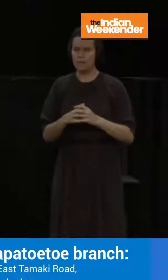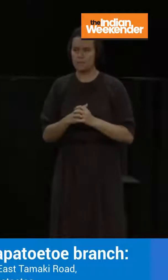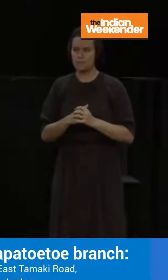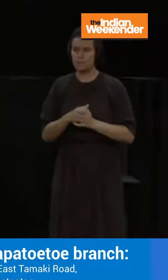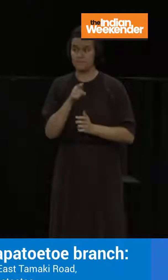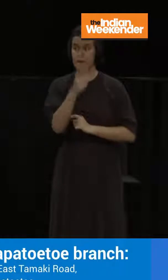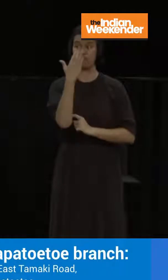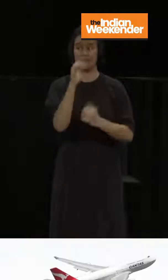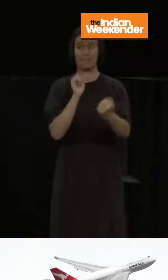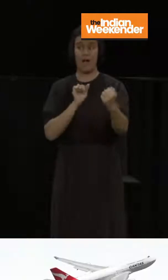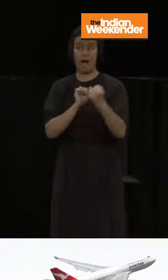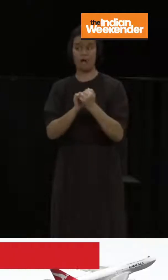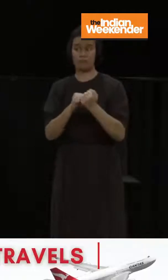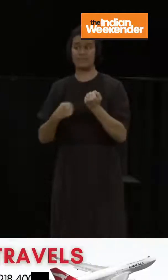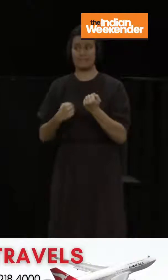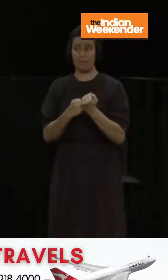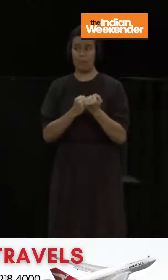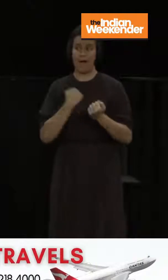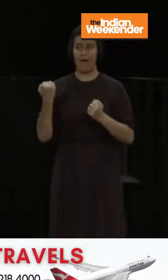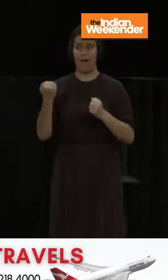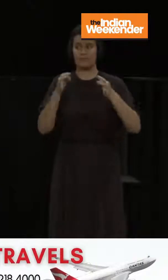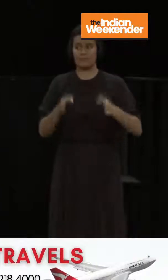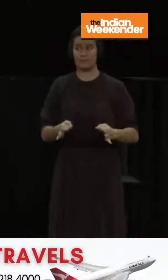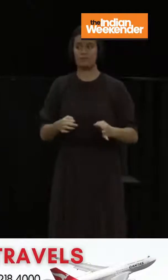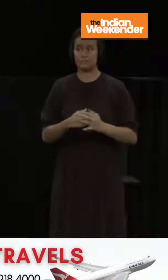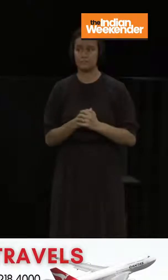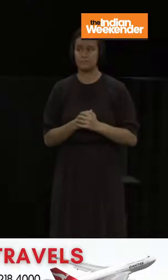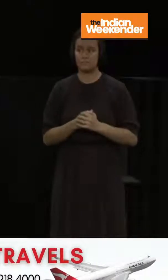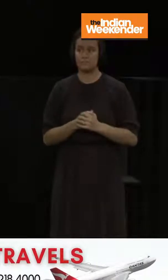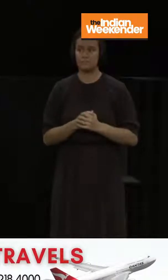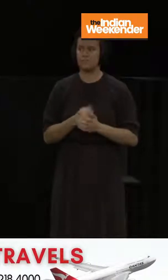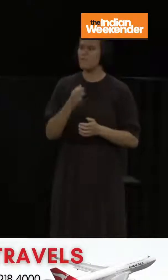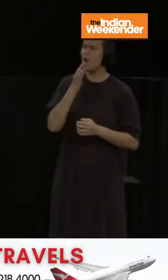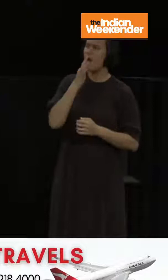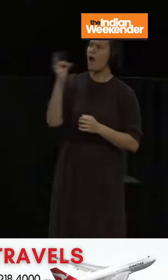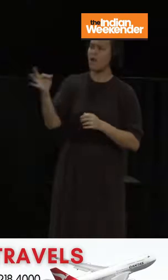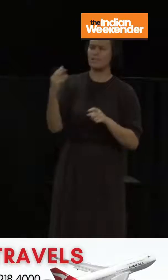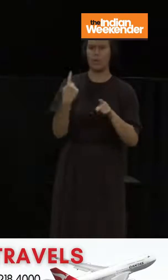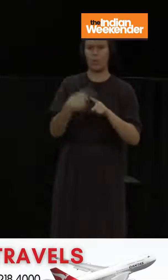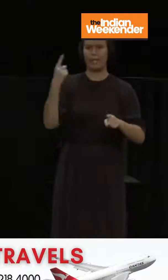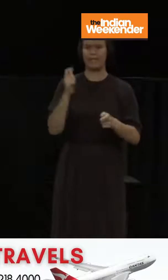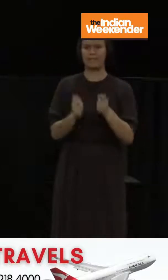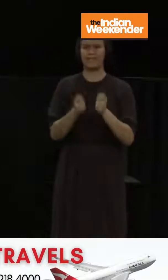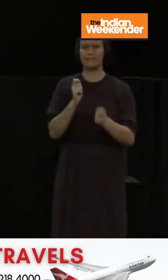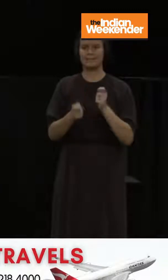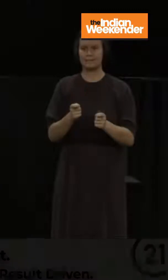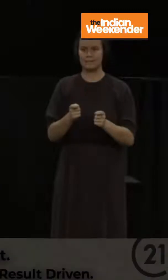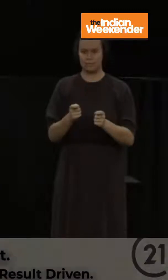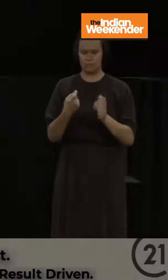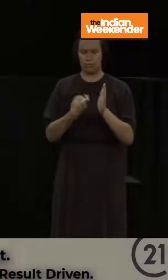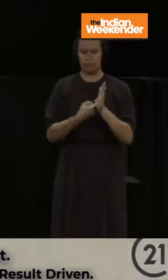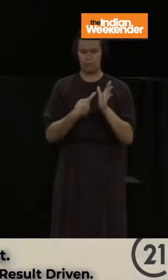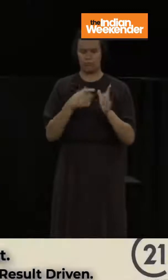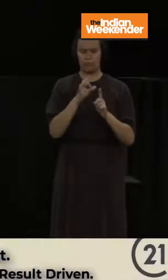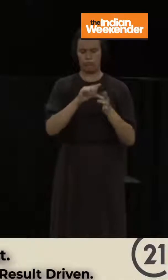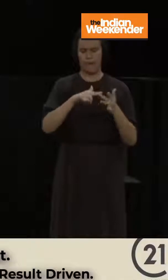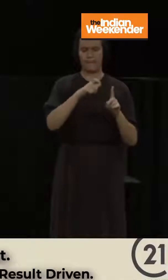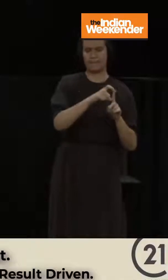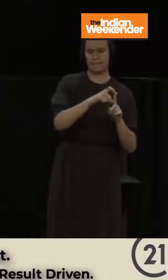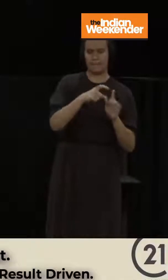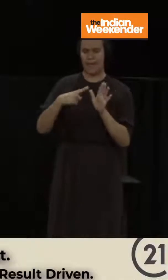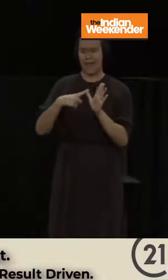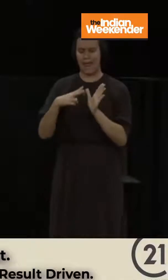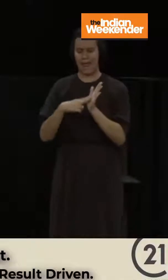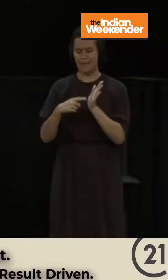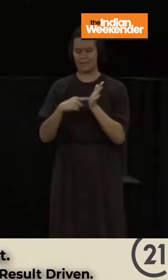here. Jane? What role is rapid antigen testing going to play, if any, over the summer? I